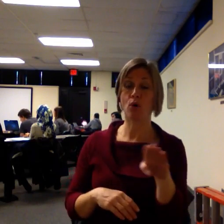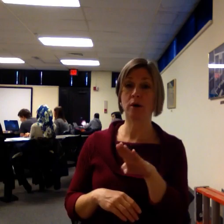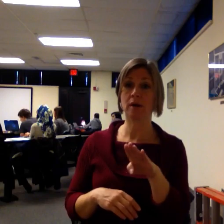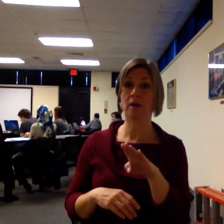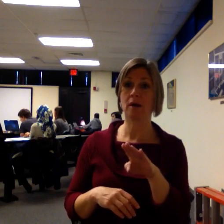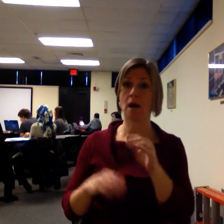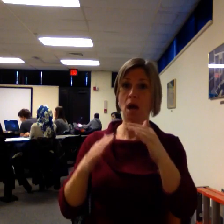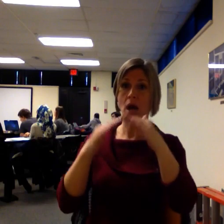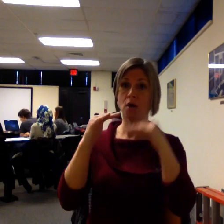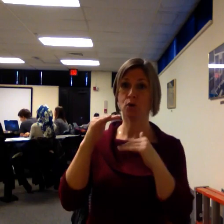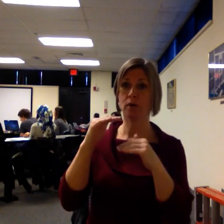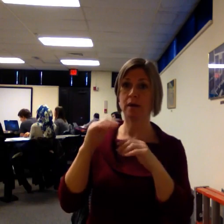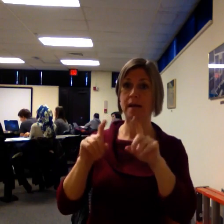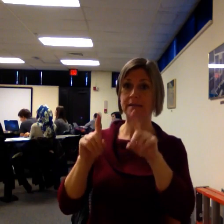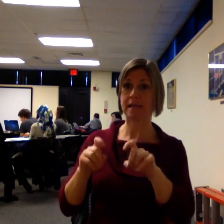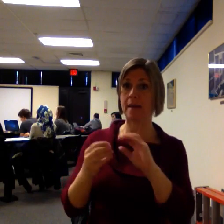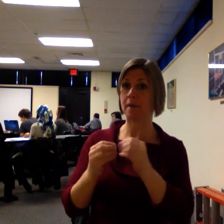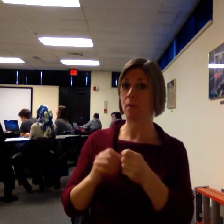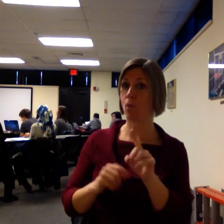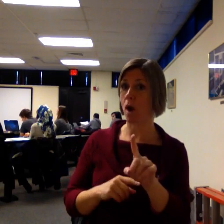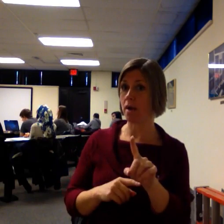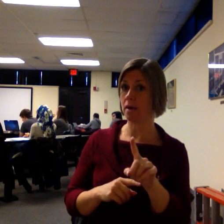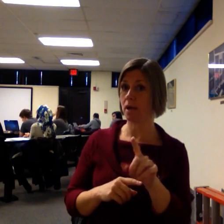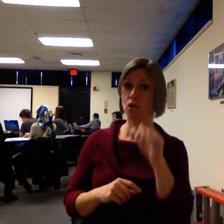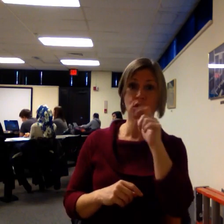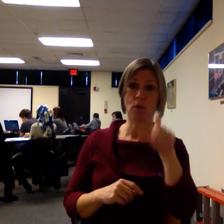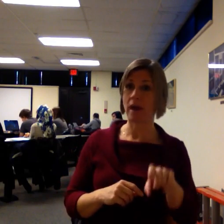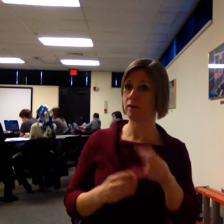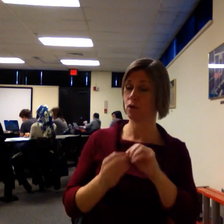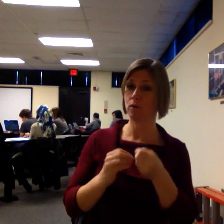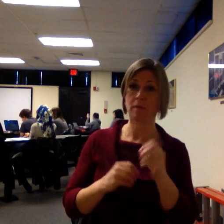1. Remember, you don't have to do number 5 or number 8 though.